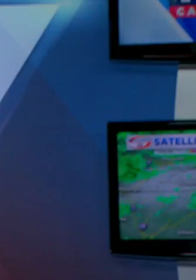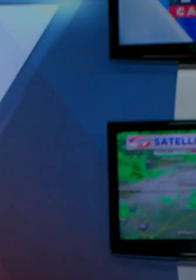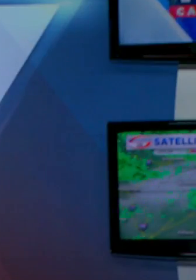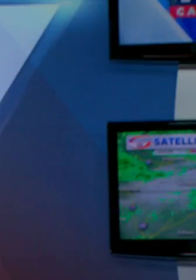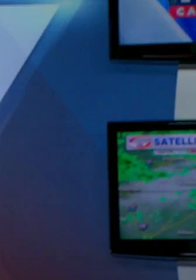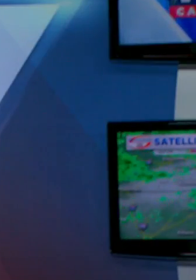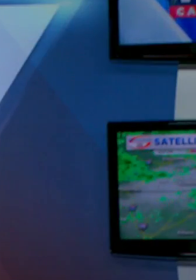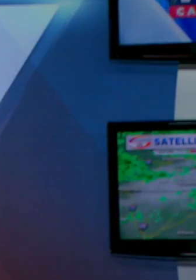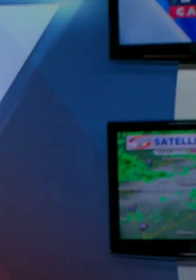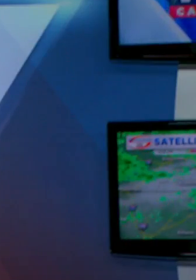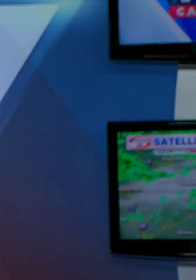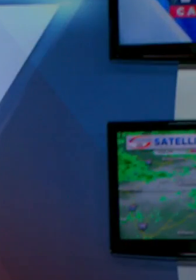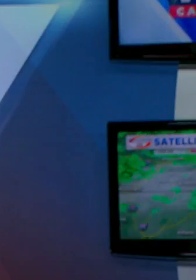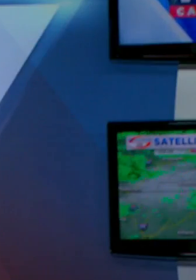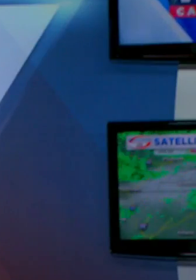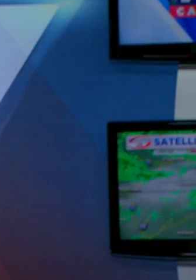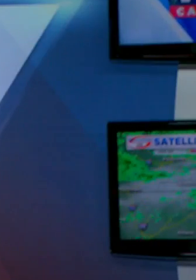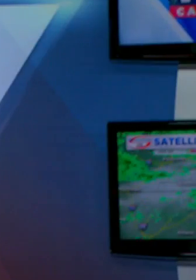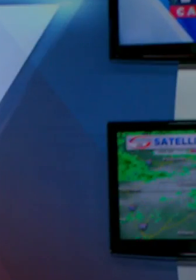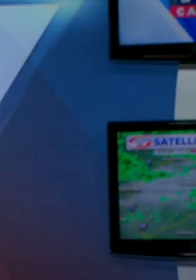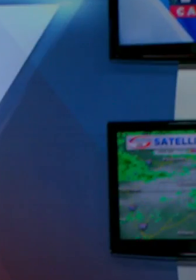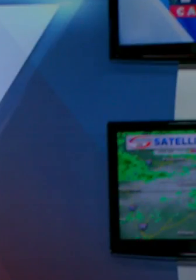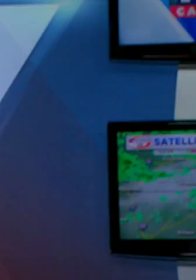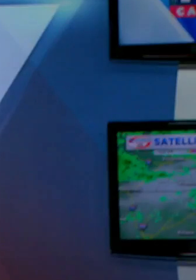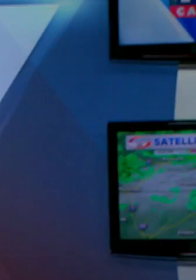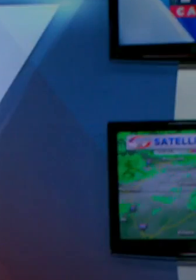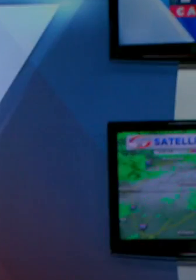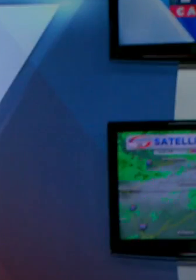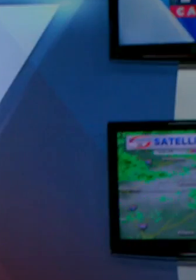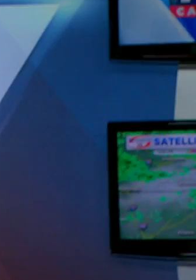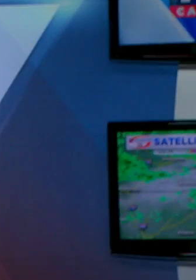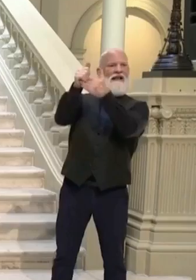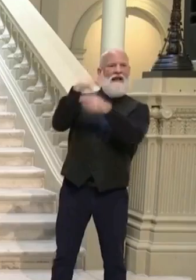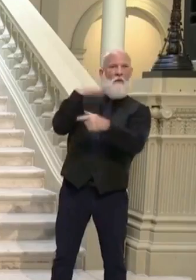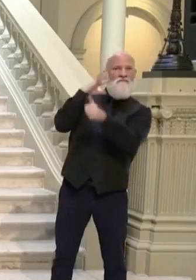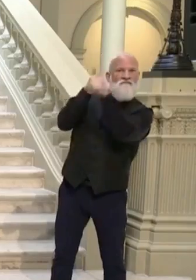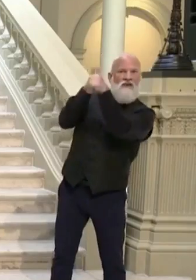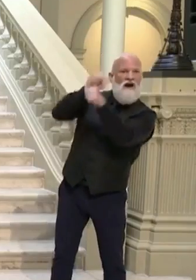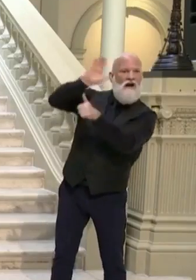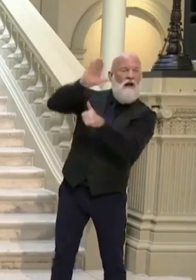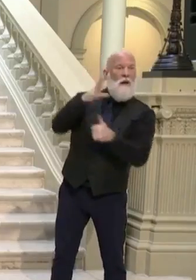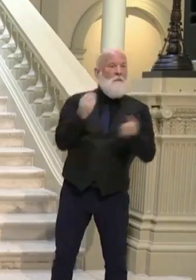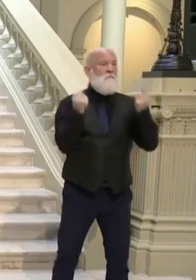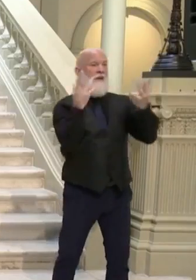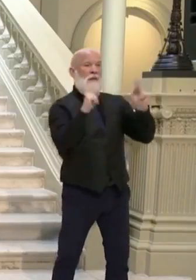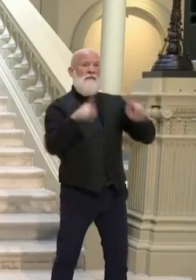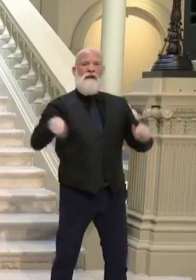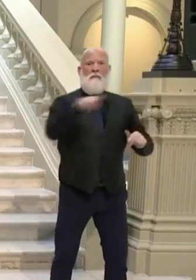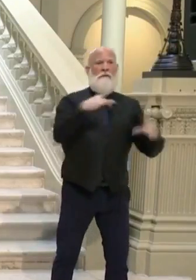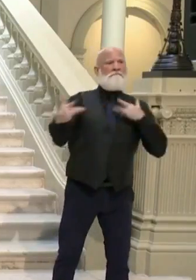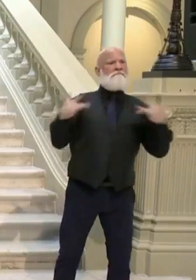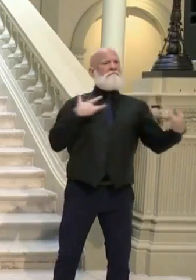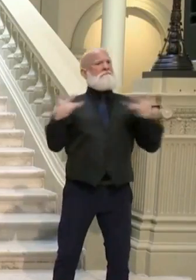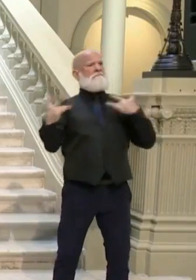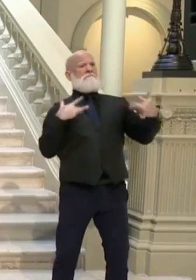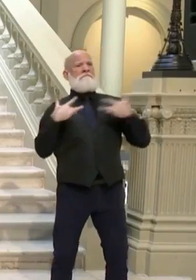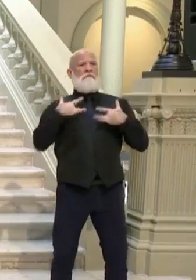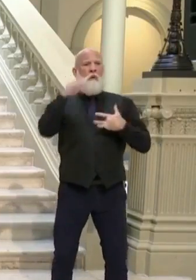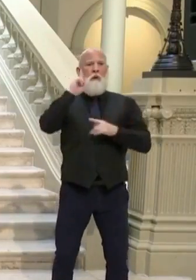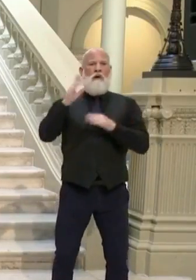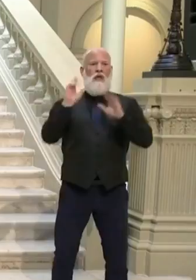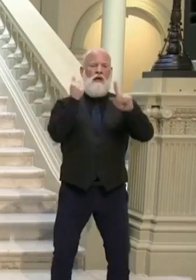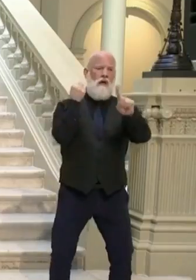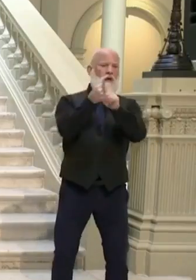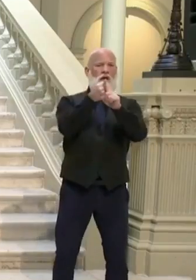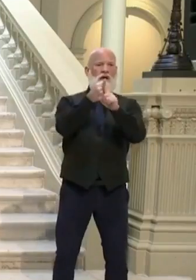in Georgia will stay closed through the end of May. Governor Brian Kemp also says restaurants can begin serving up to 10 customers per every